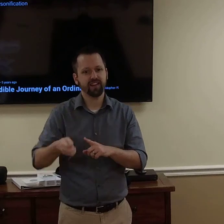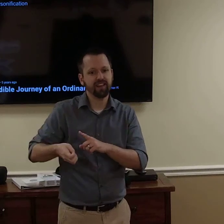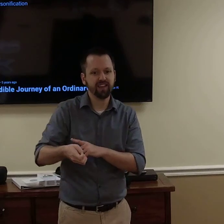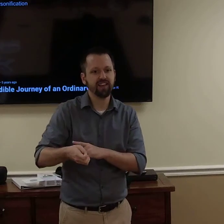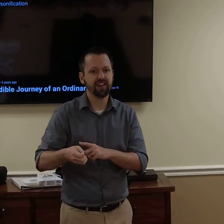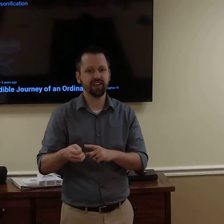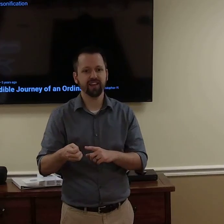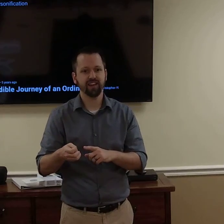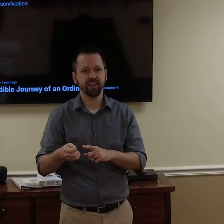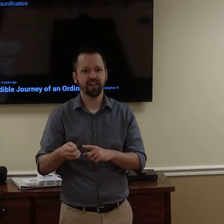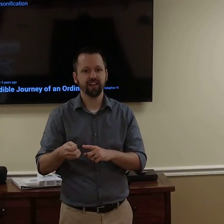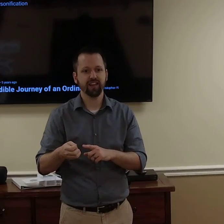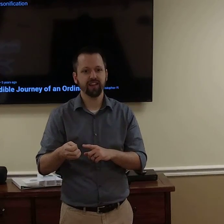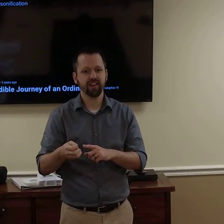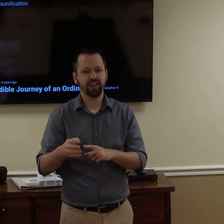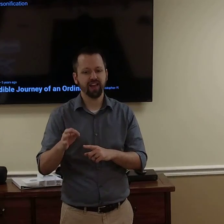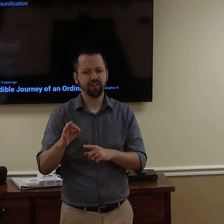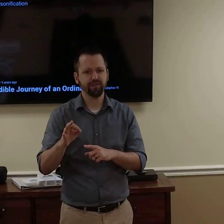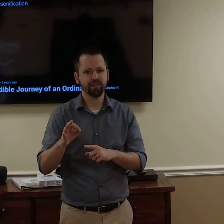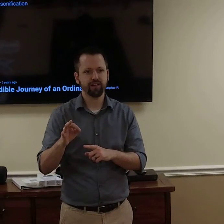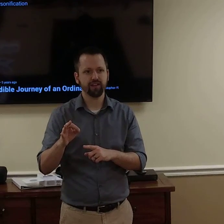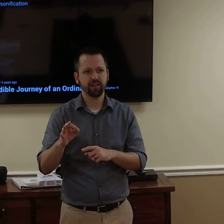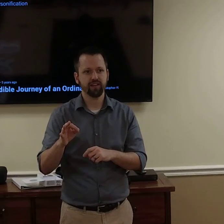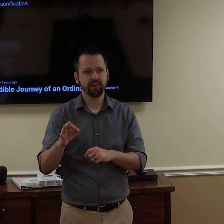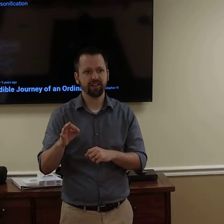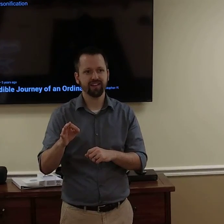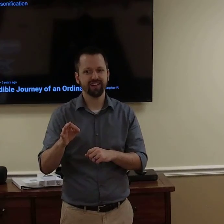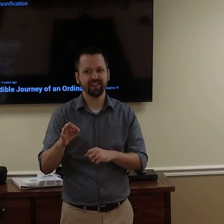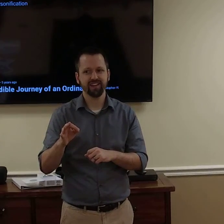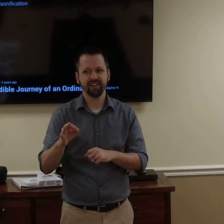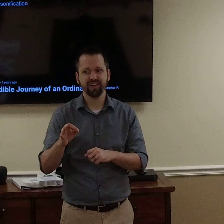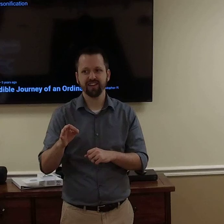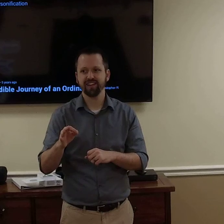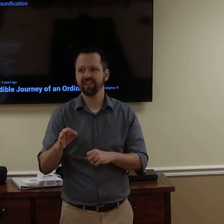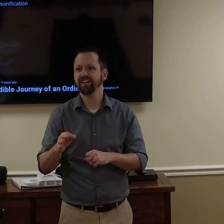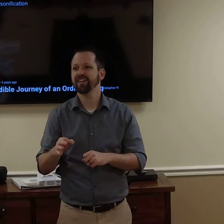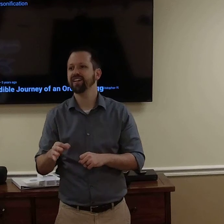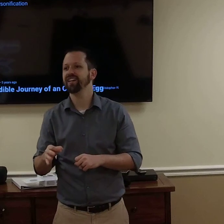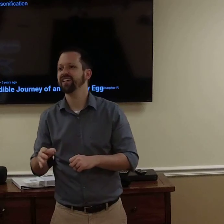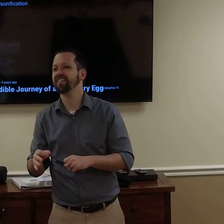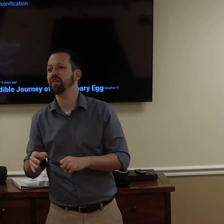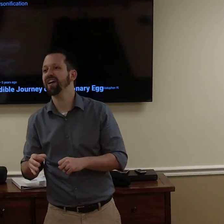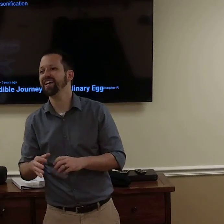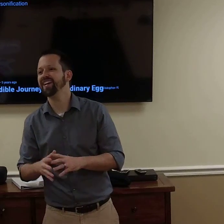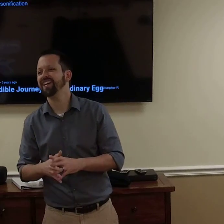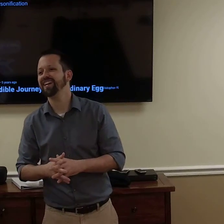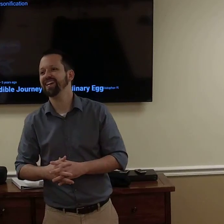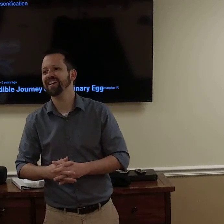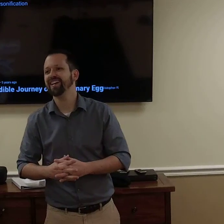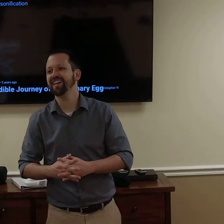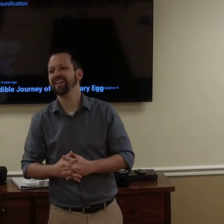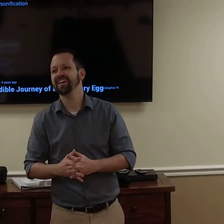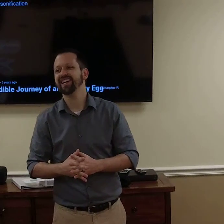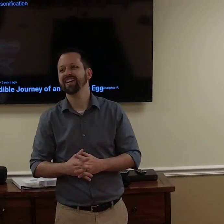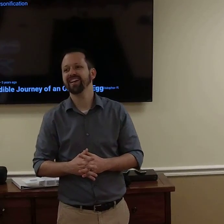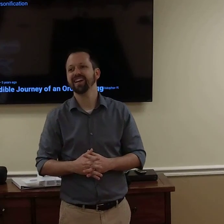E. That whole No, Spruce you're Creek doing High it. thing is sort of set the pace. It could be a Say bludgeon. what? The whole Spruce Creek High thing.